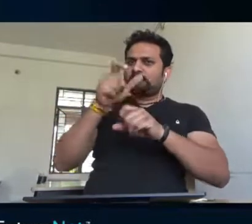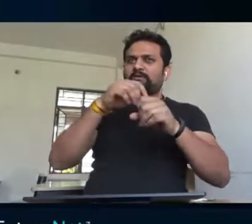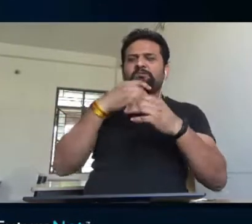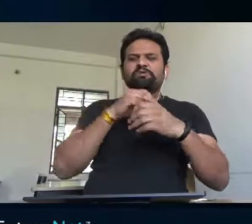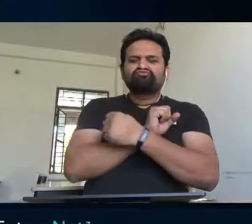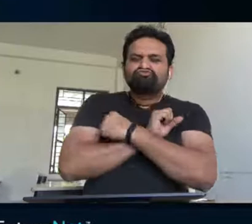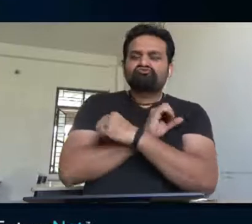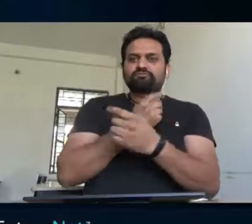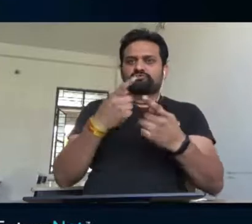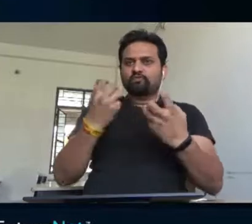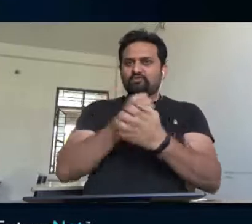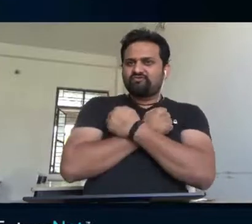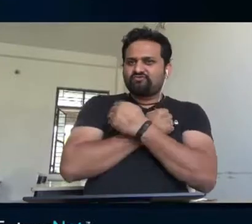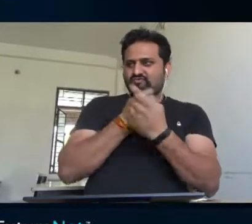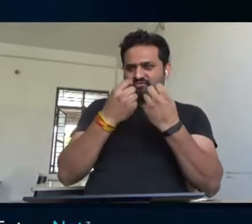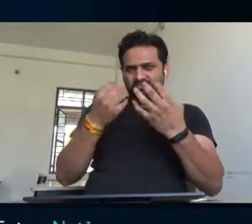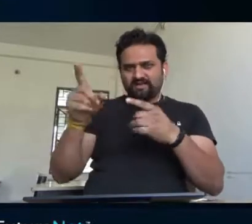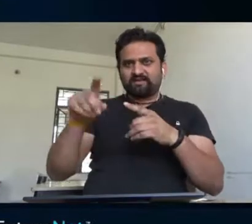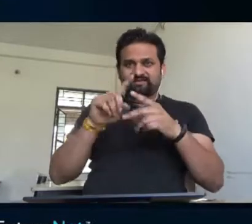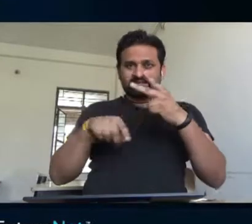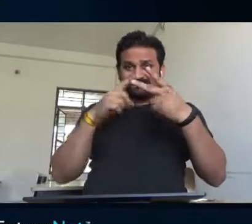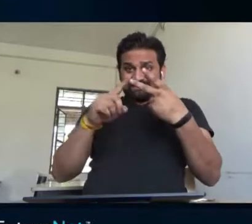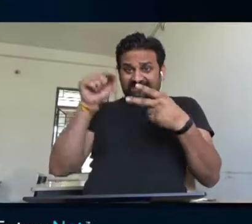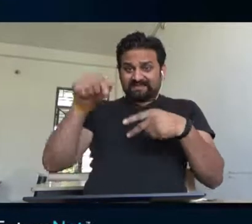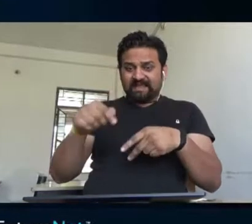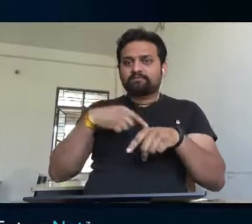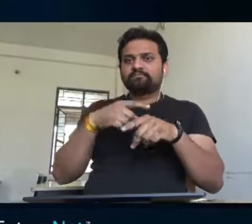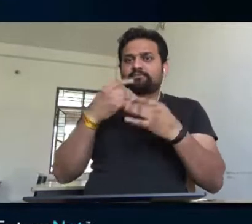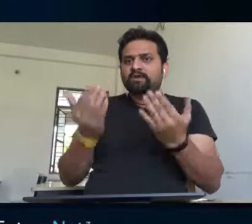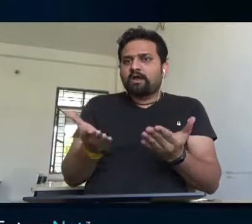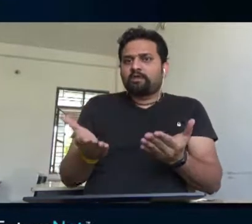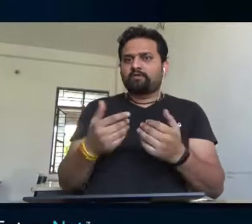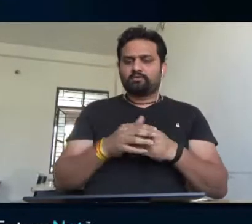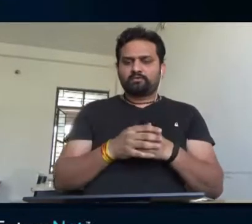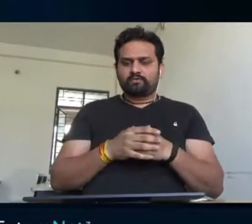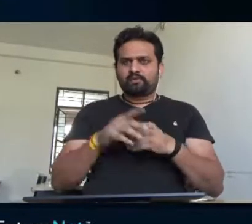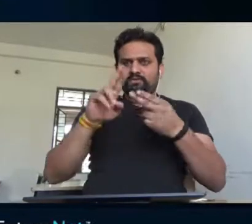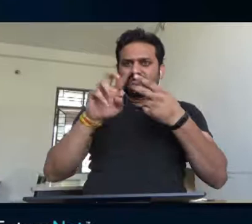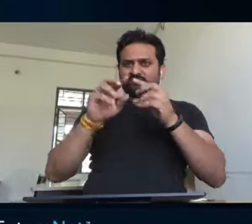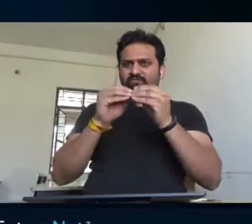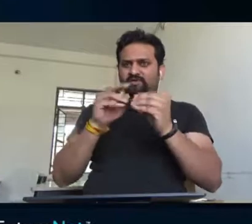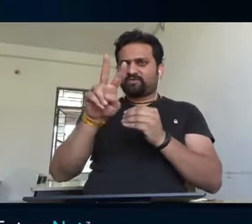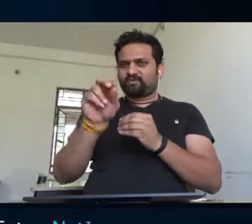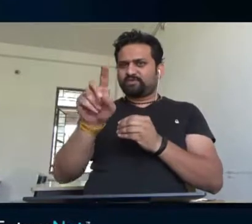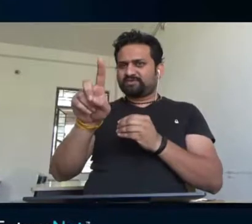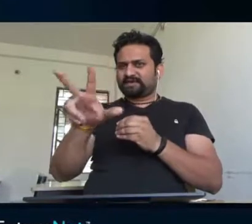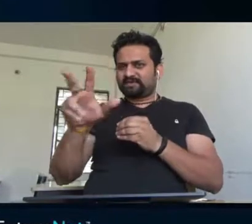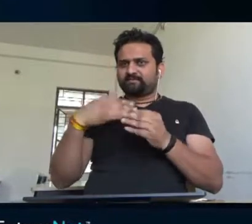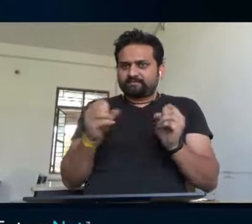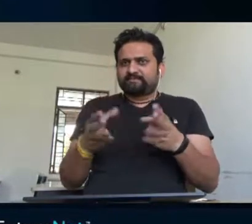it is really fantastic. And the second time that we did it was now on the February